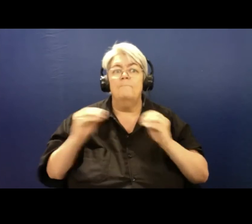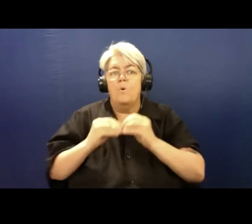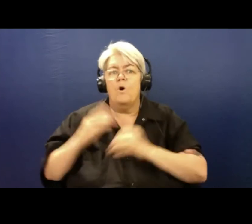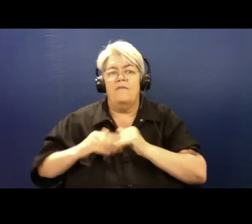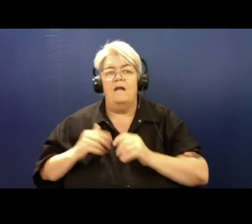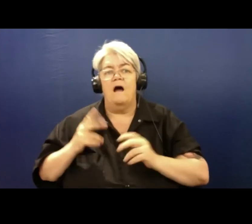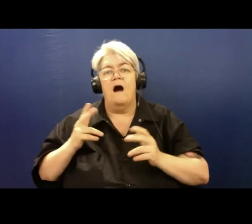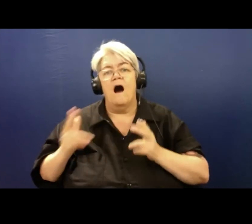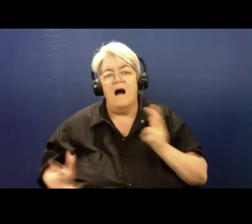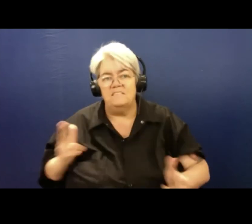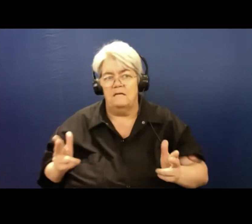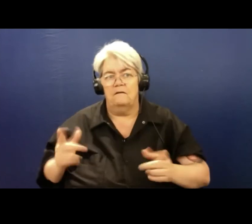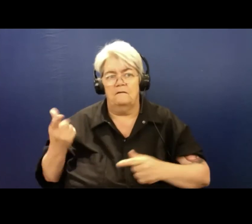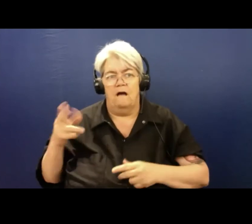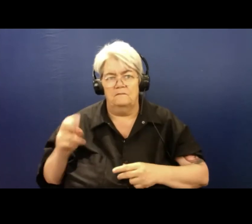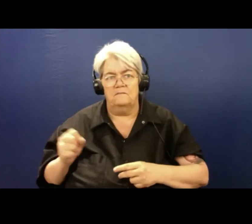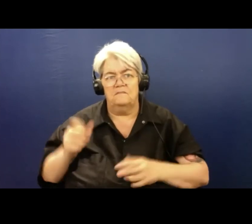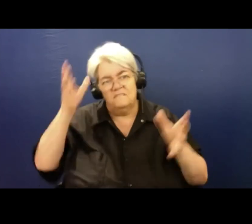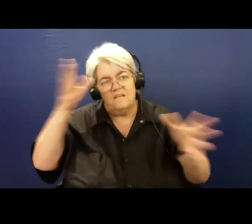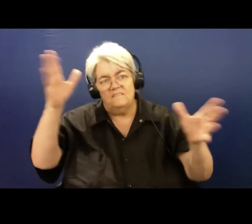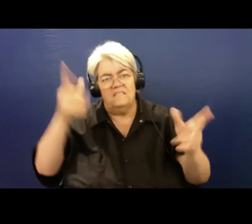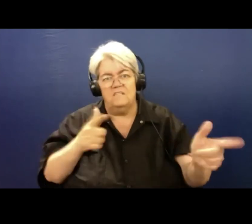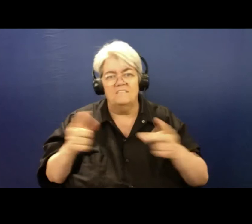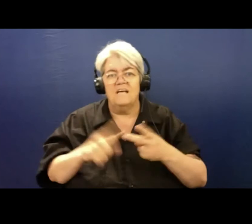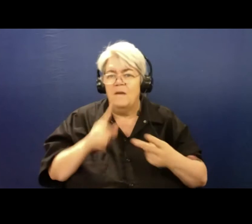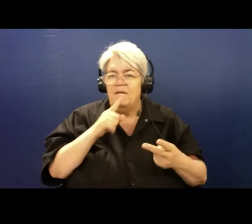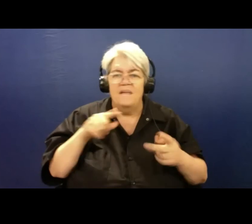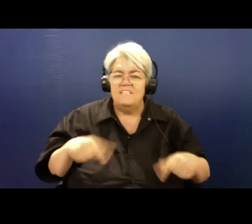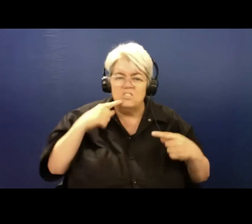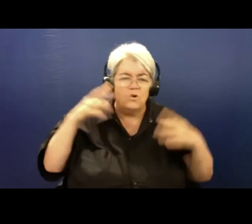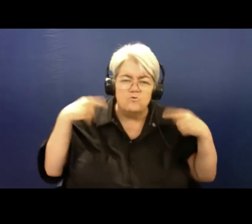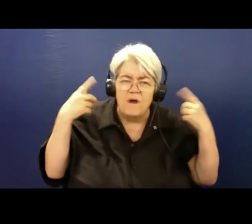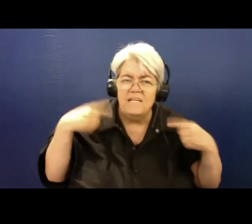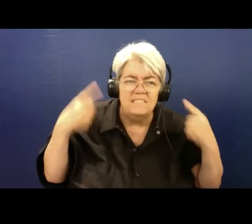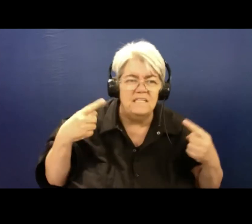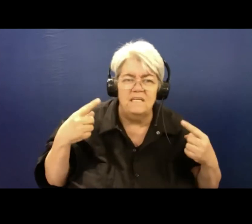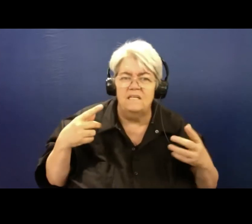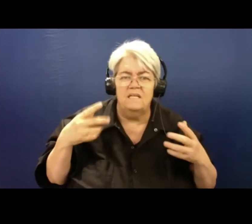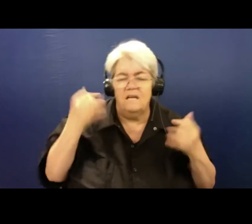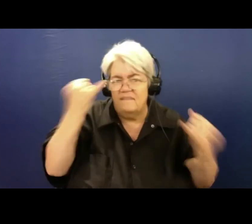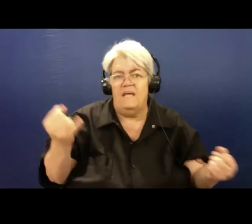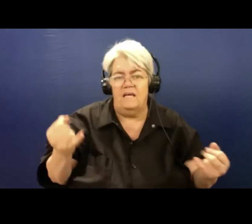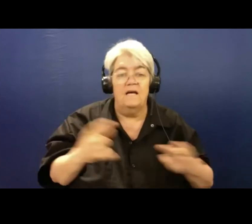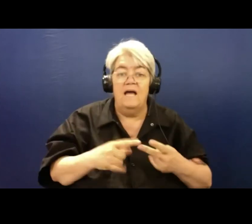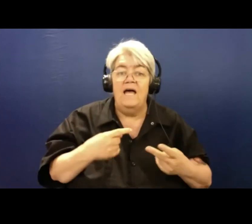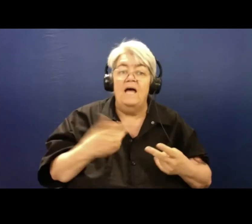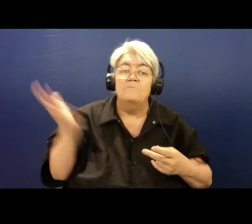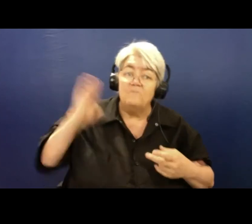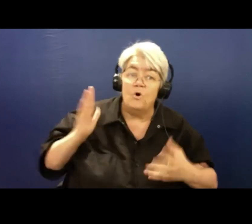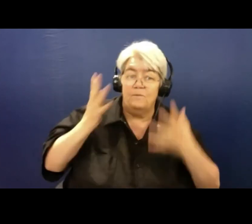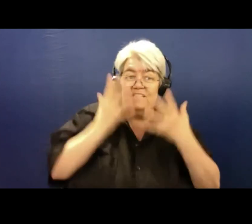we're in a crazy, crazy place. And I've gone from being sad